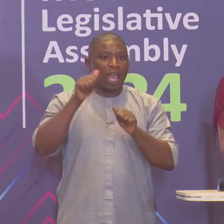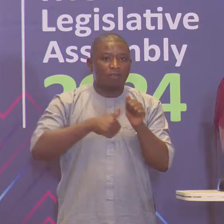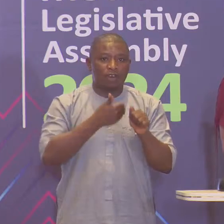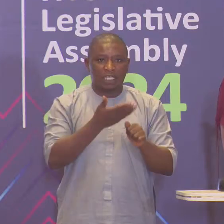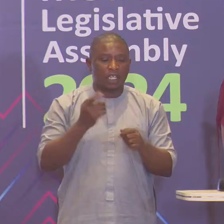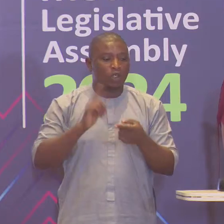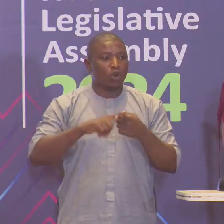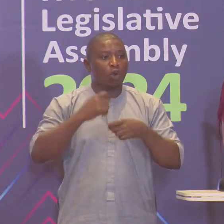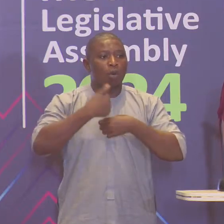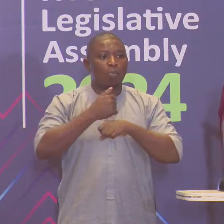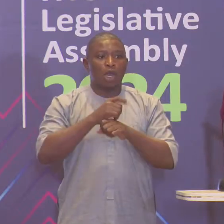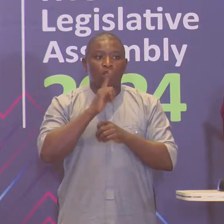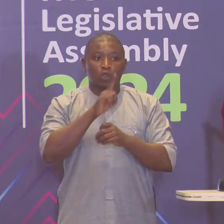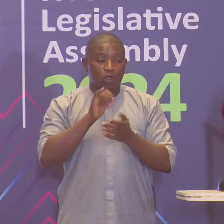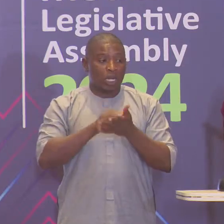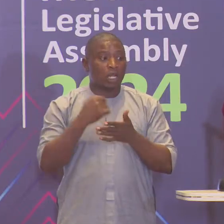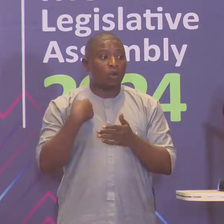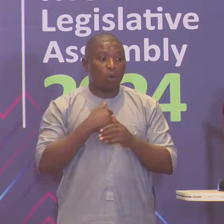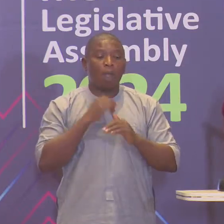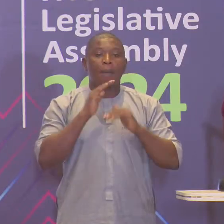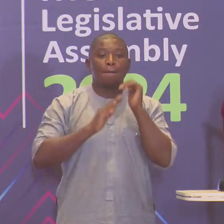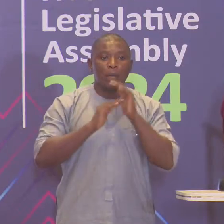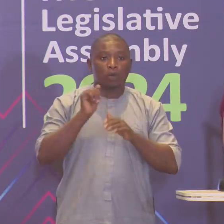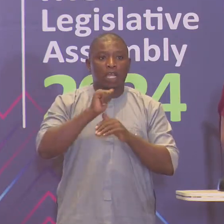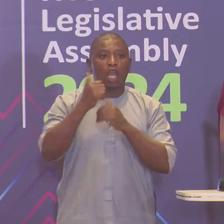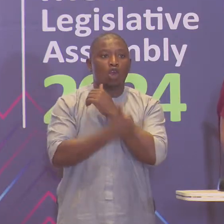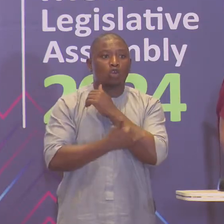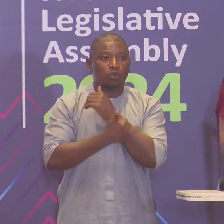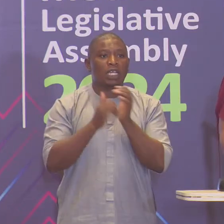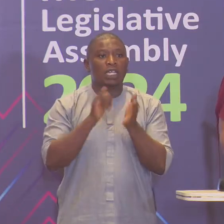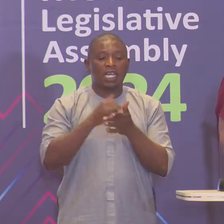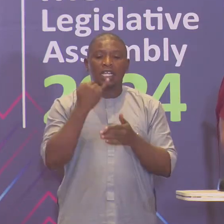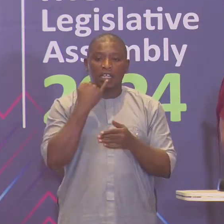make sure that we build a country that is worth